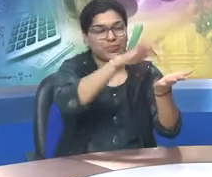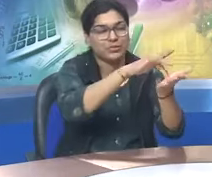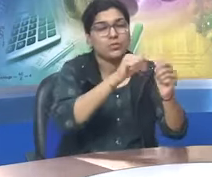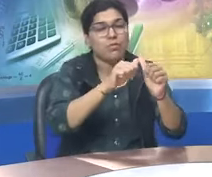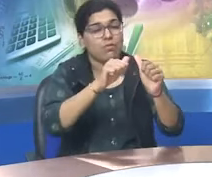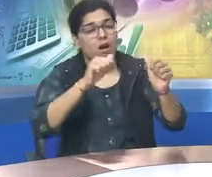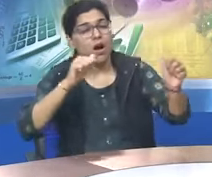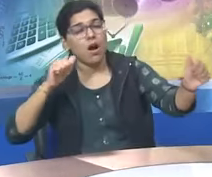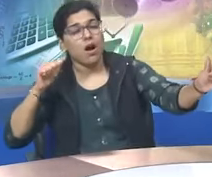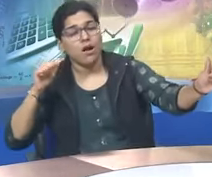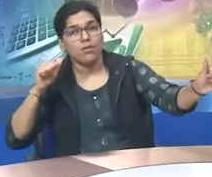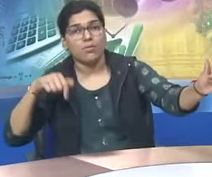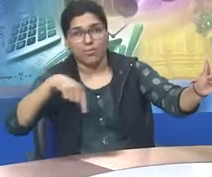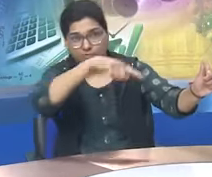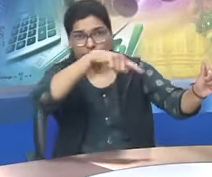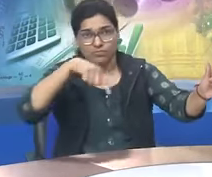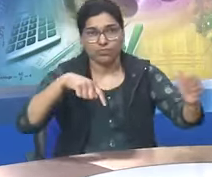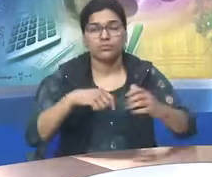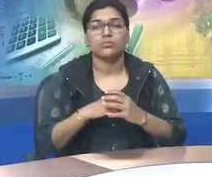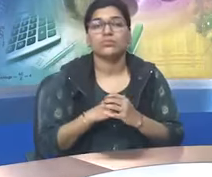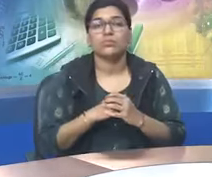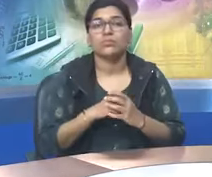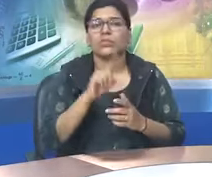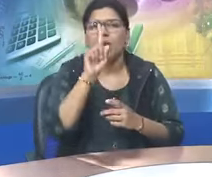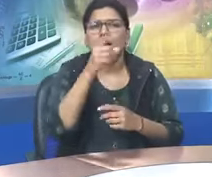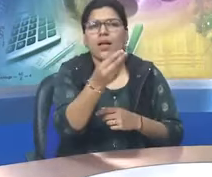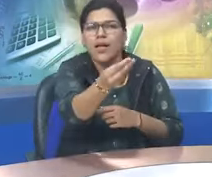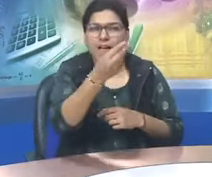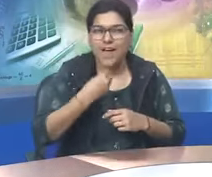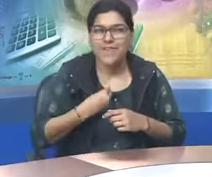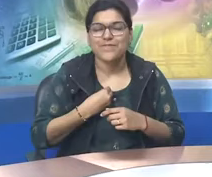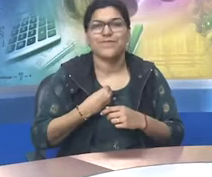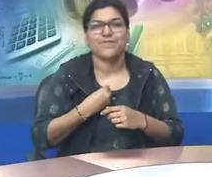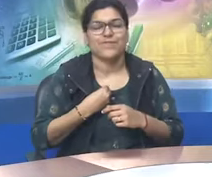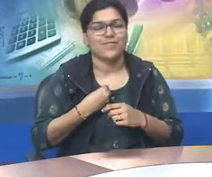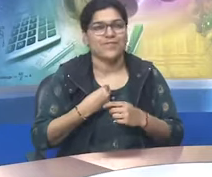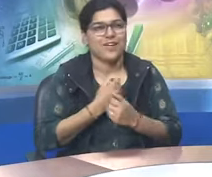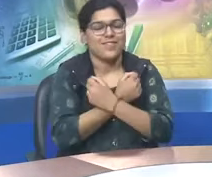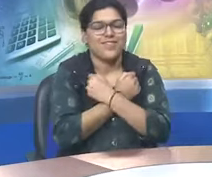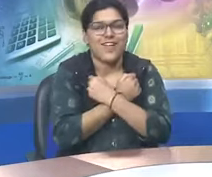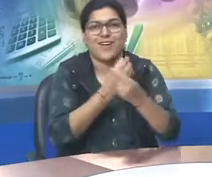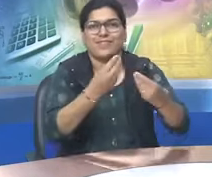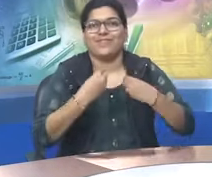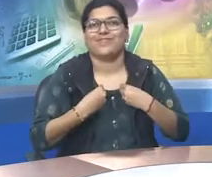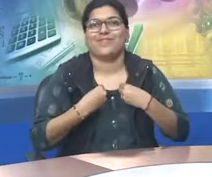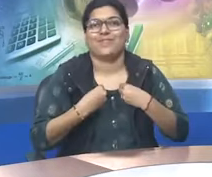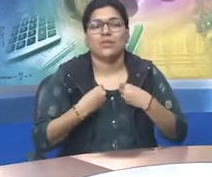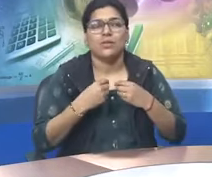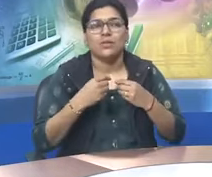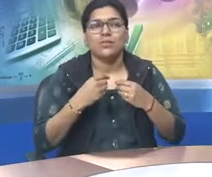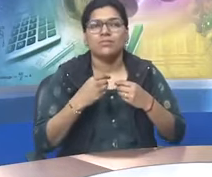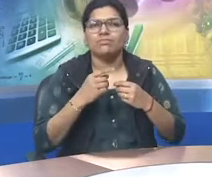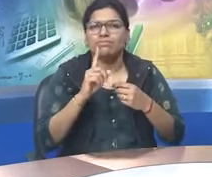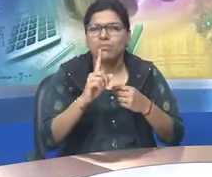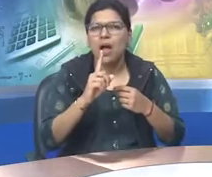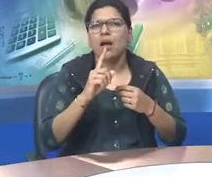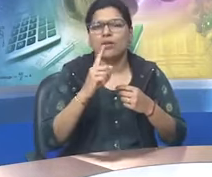In this poem, the poetess is describing about the grandmother's